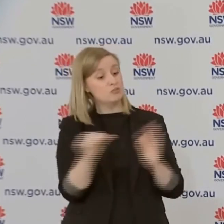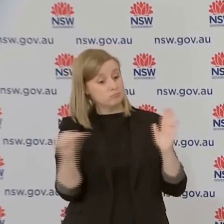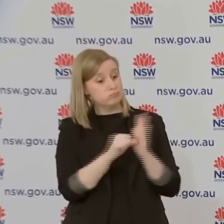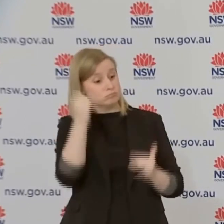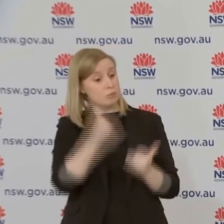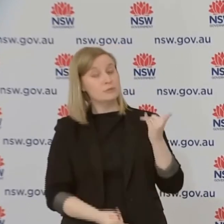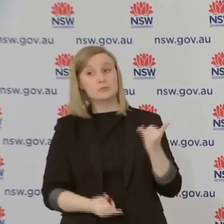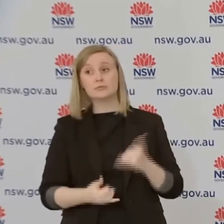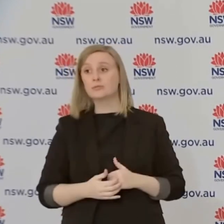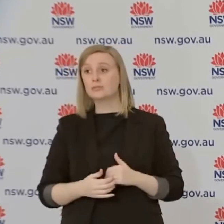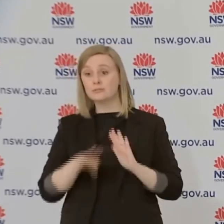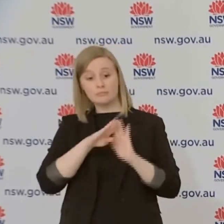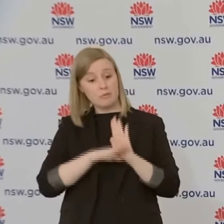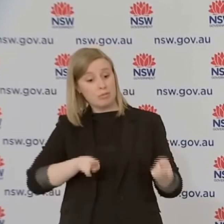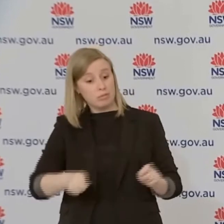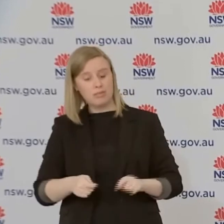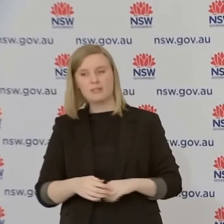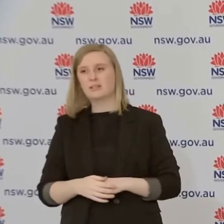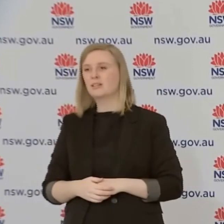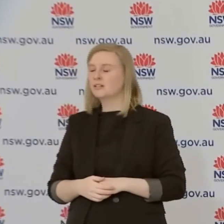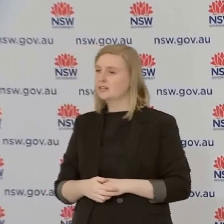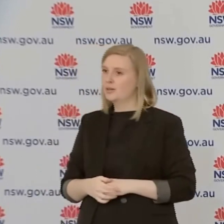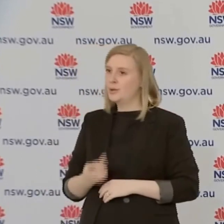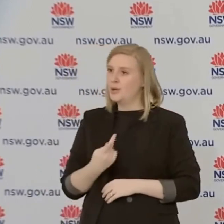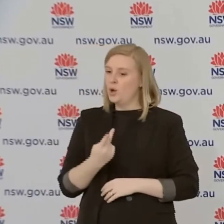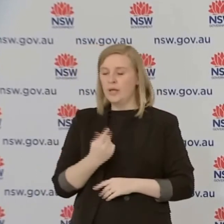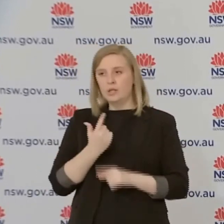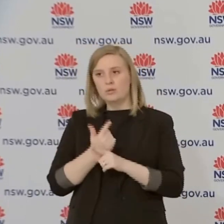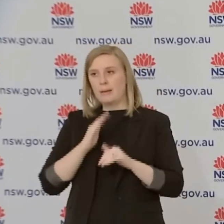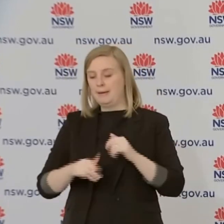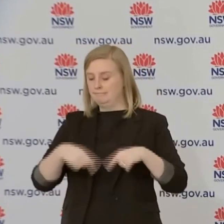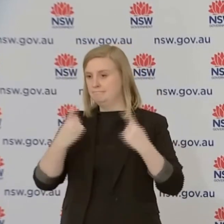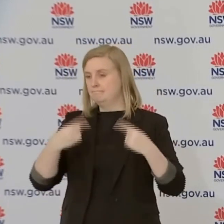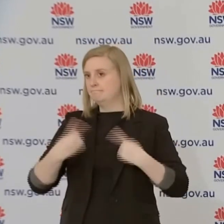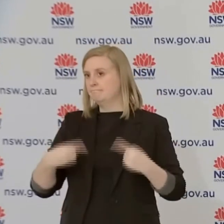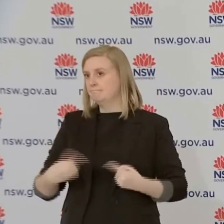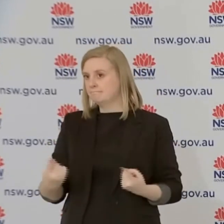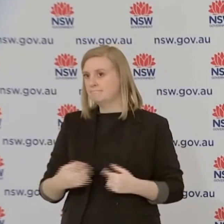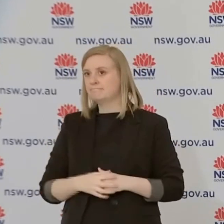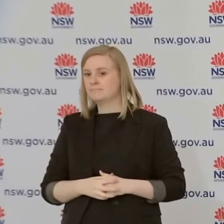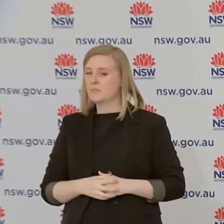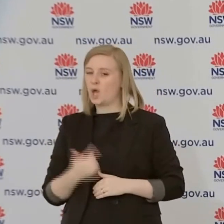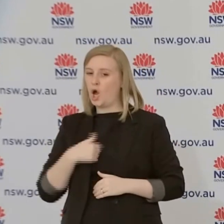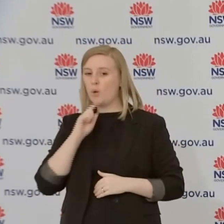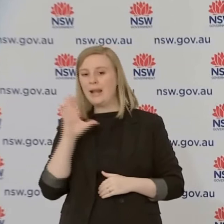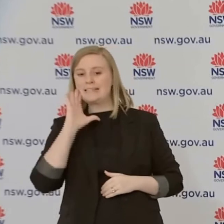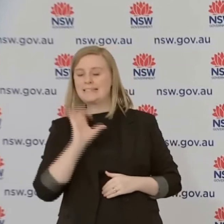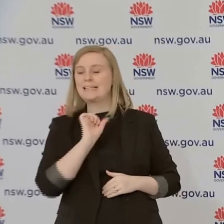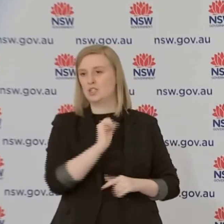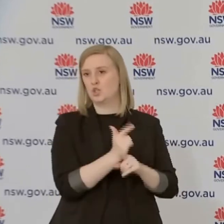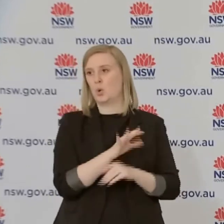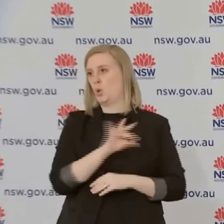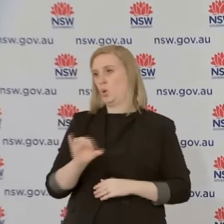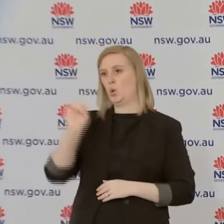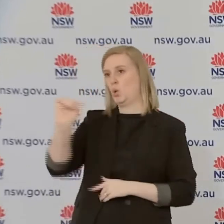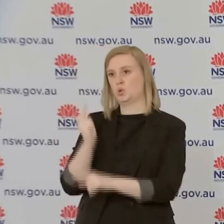As I just said, Martin and I talk about all sorts of issues, and I'm sure that I'll listen to him rather than you, but that's not... Why aren't the numbers going down? You're